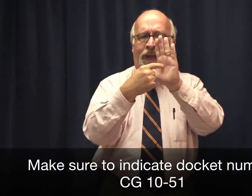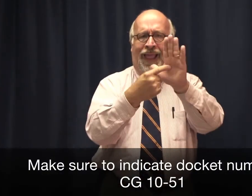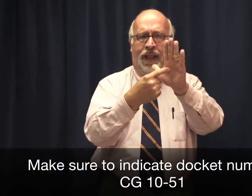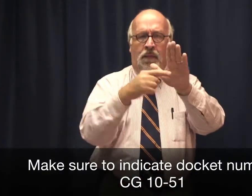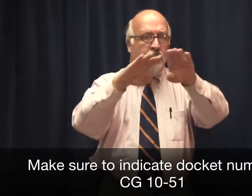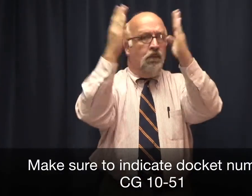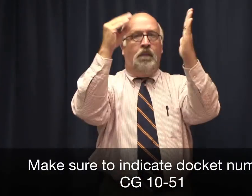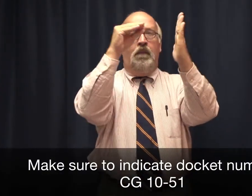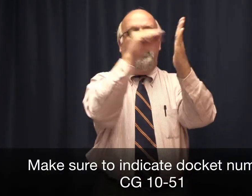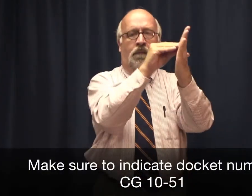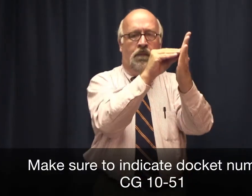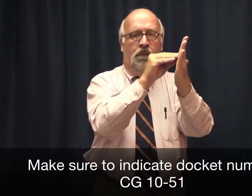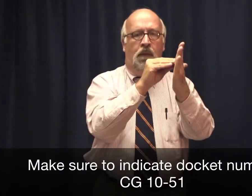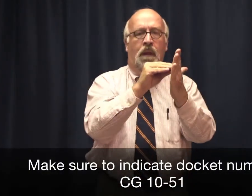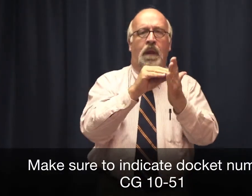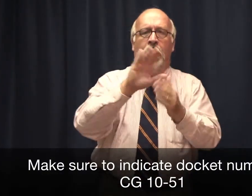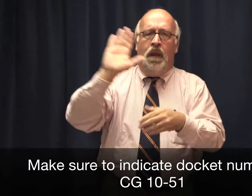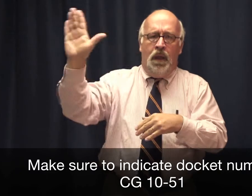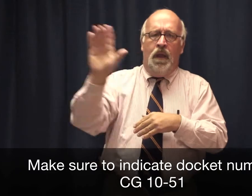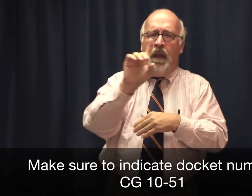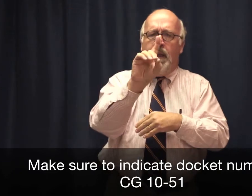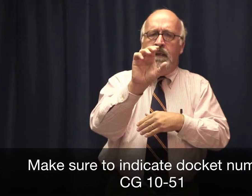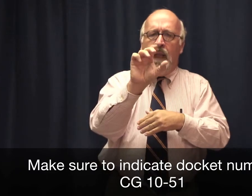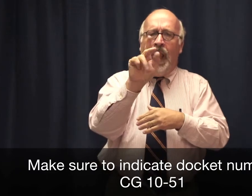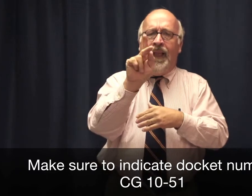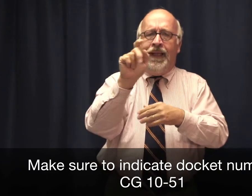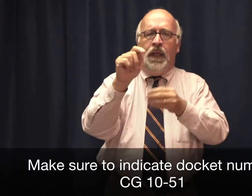to indicate docket number